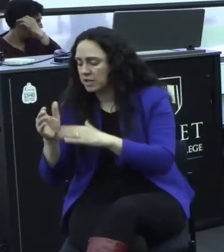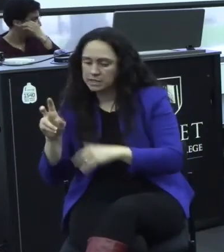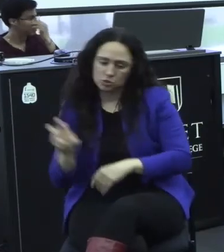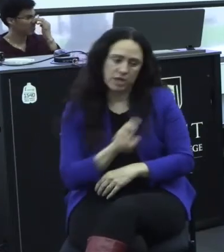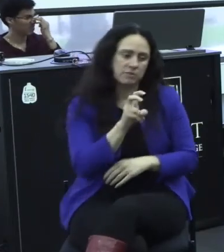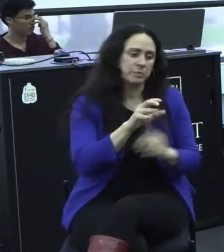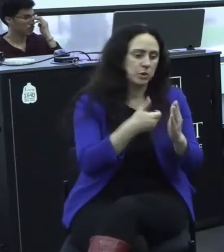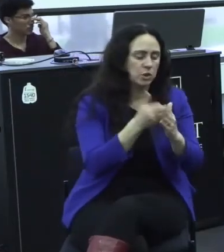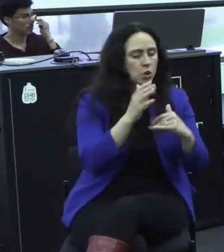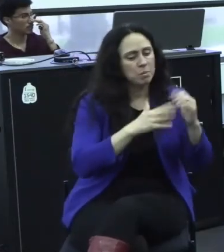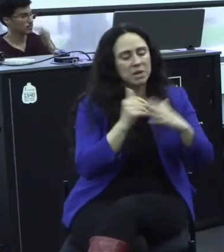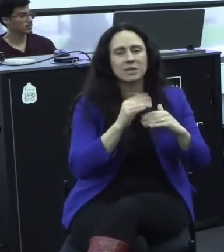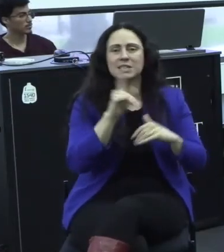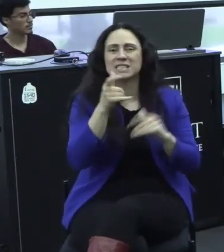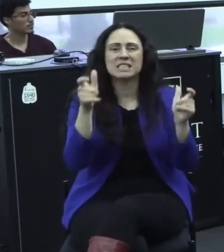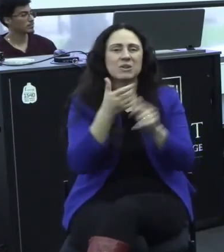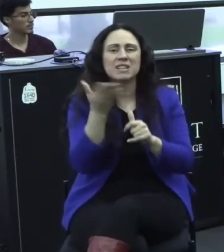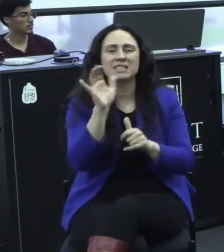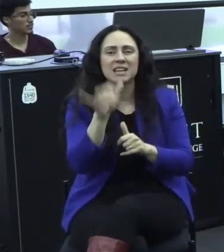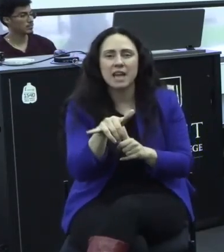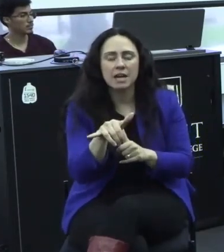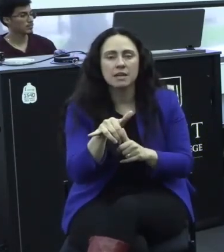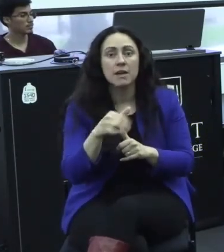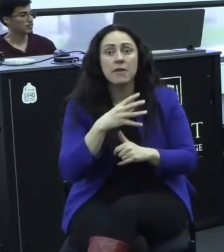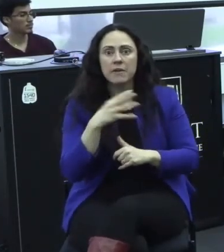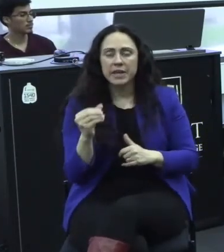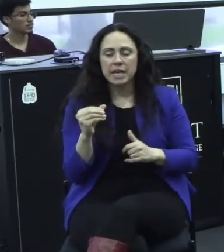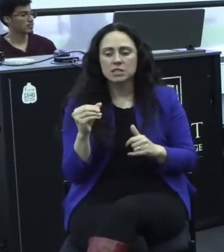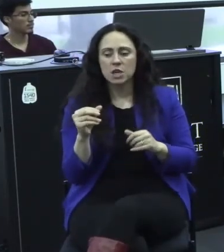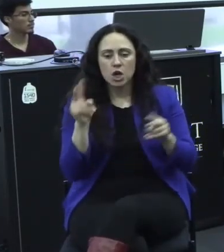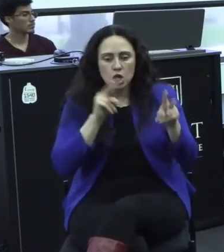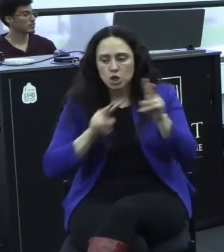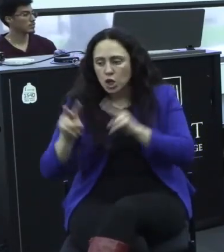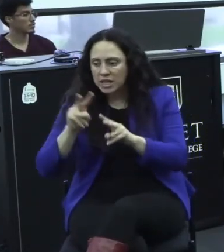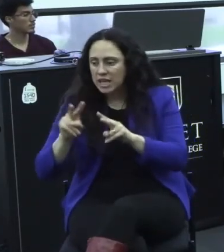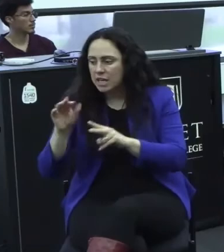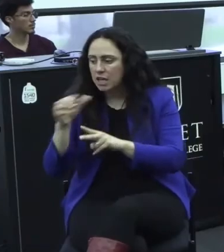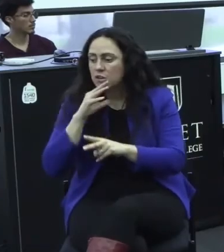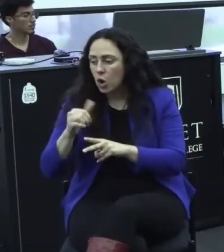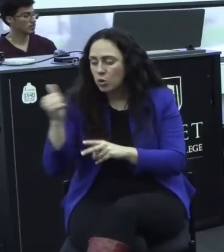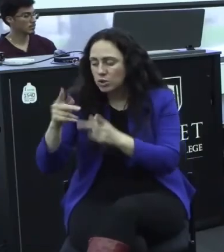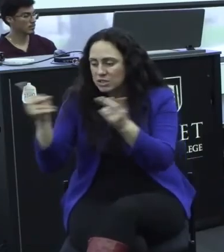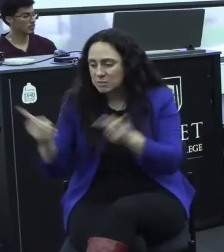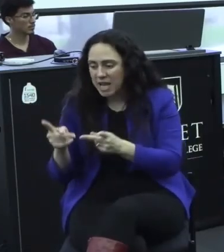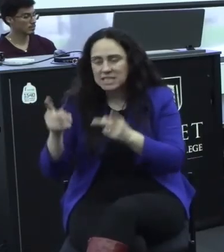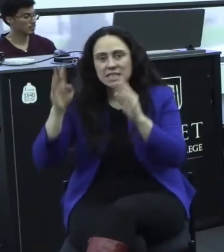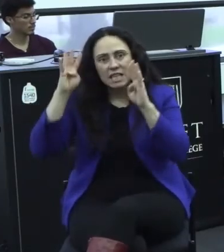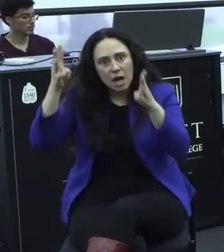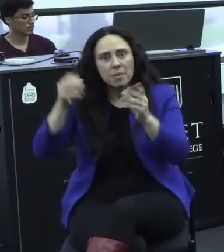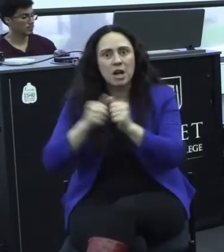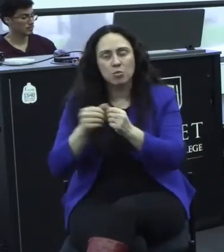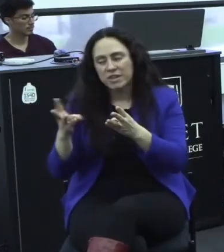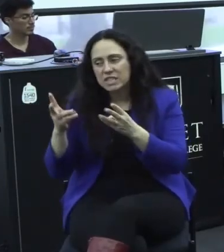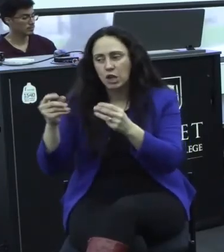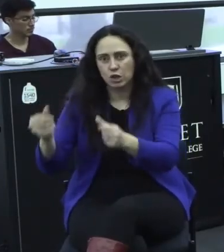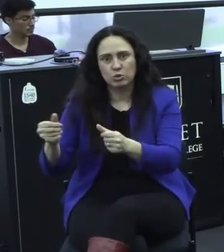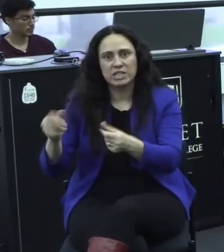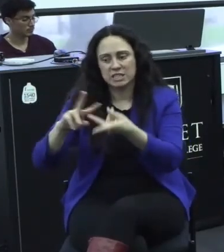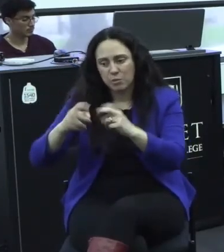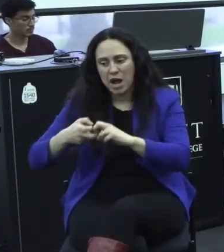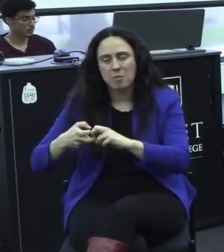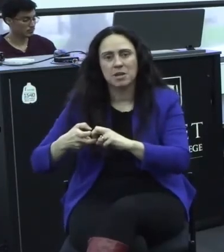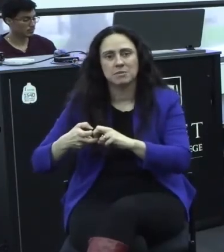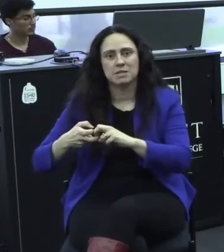building. Just little things like that. And looking at older spaces and coming up with solutions that